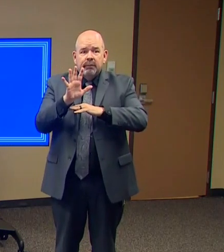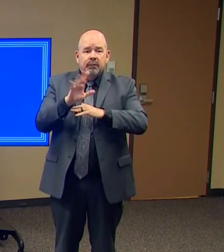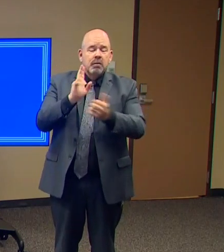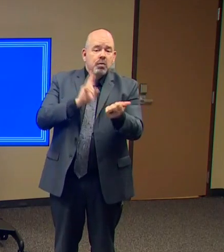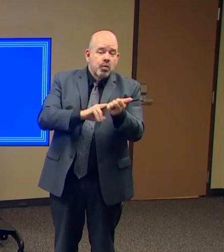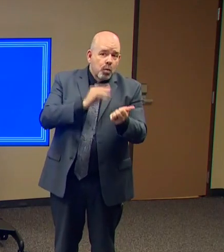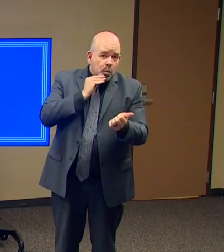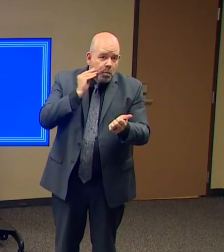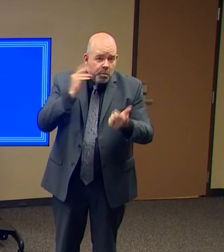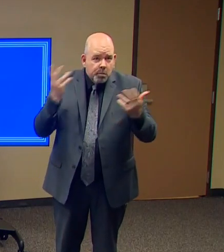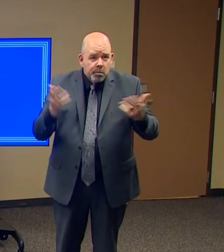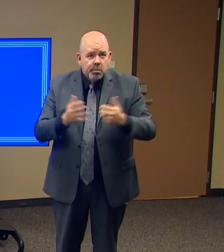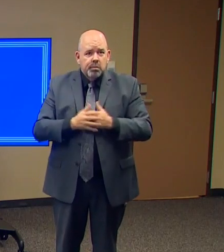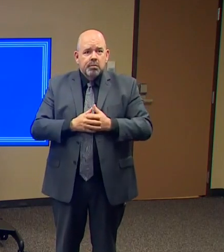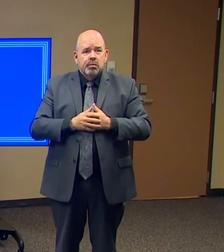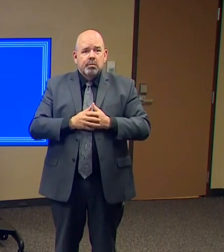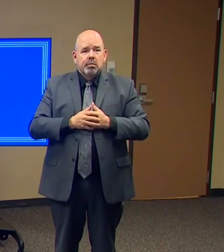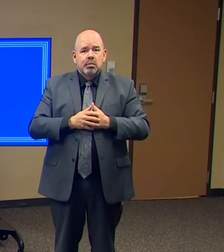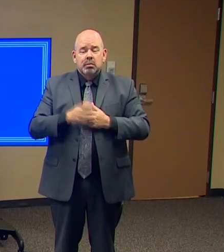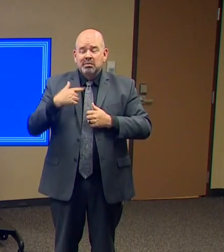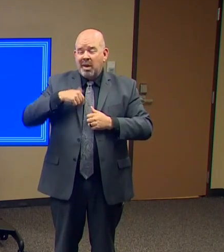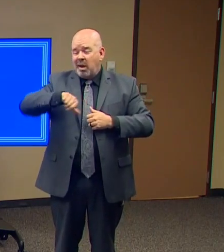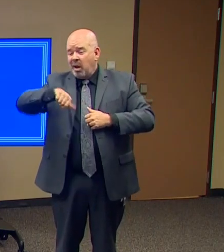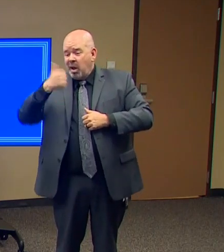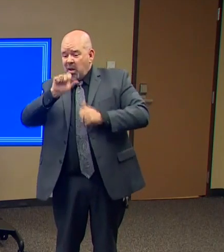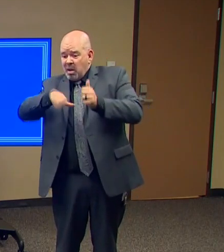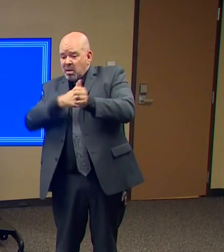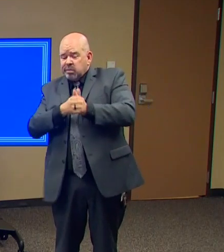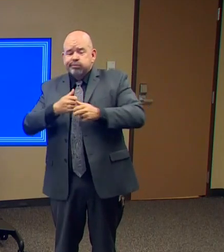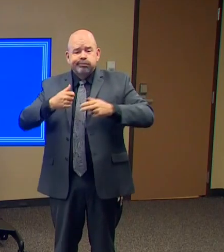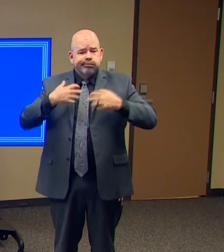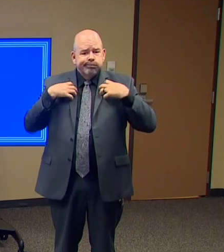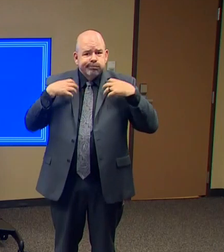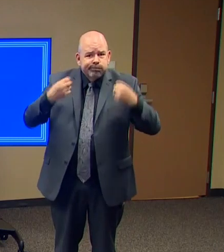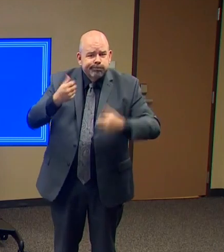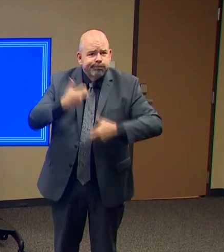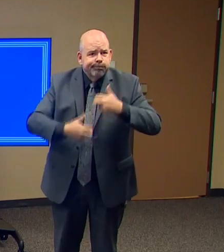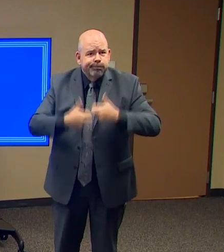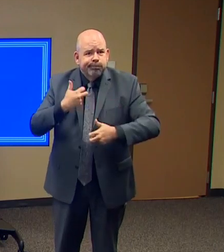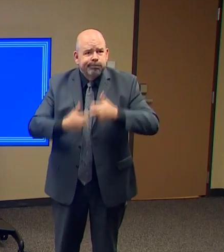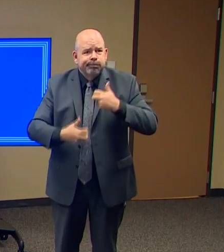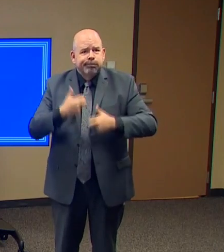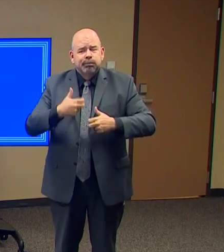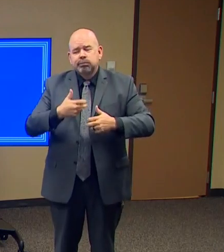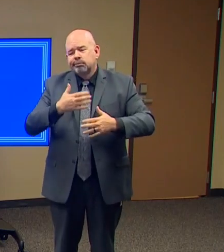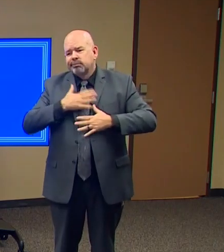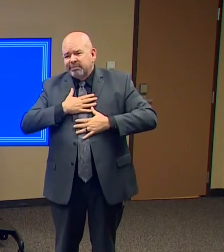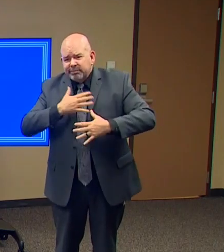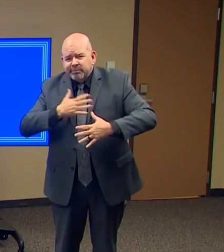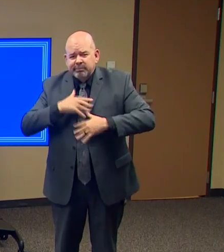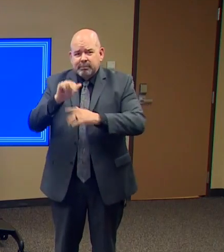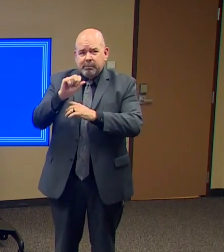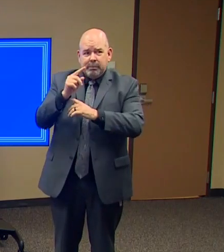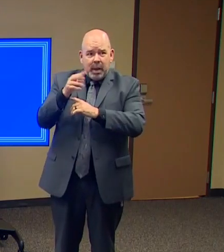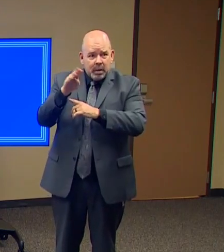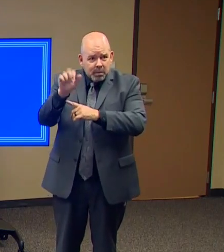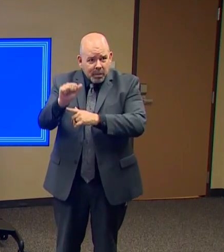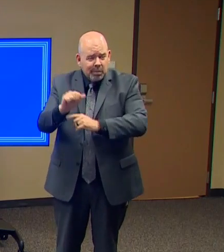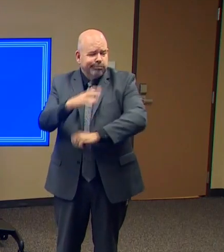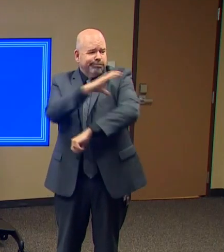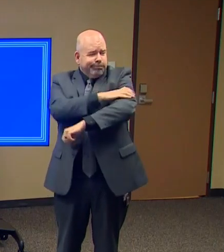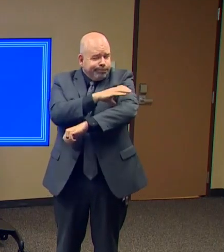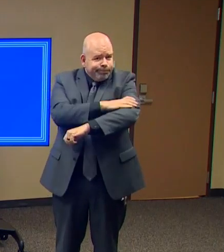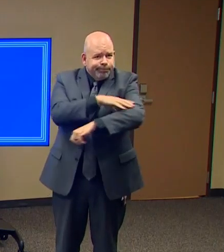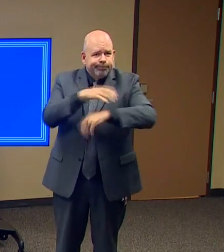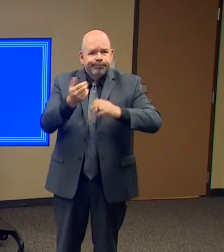underlying medical condition like severe asthma, diabetes, or obesity, among other conditions.